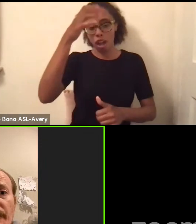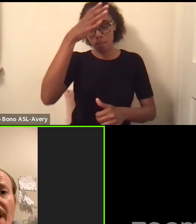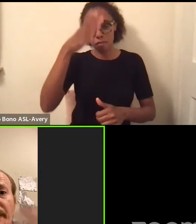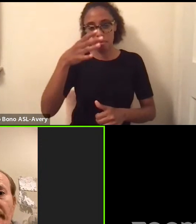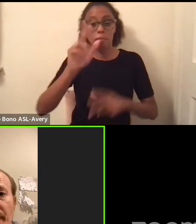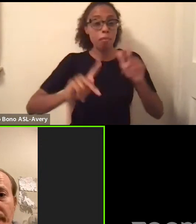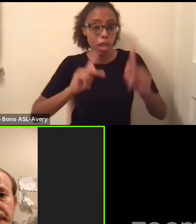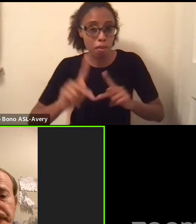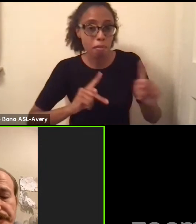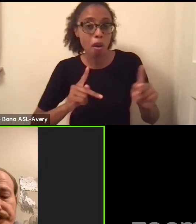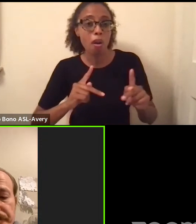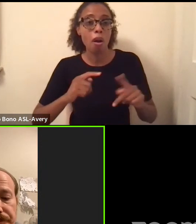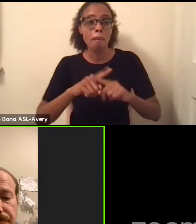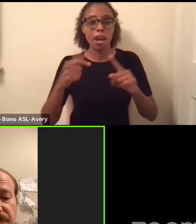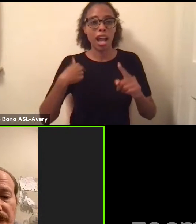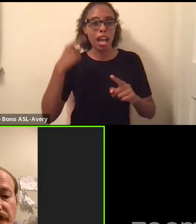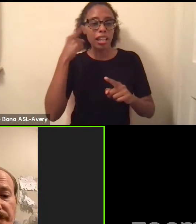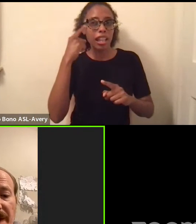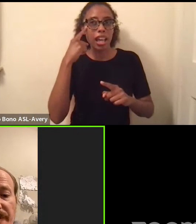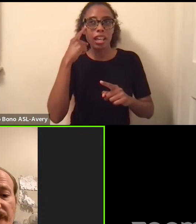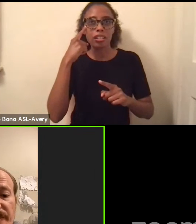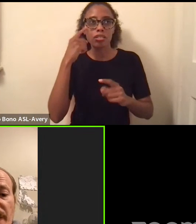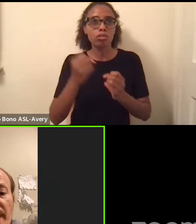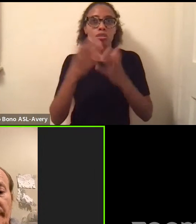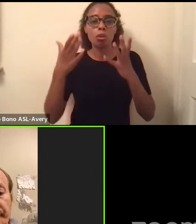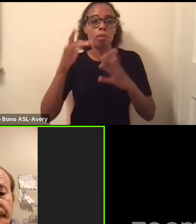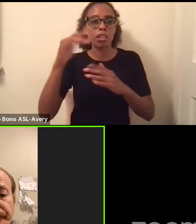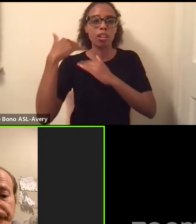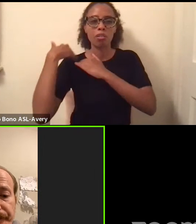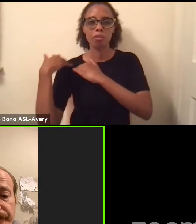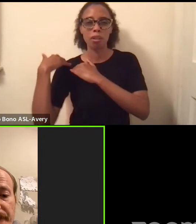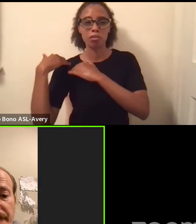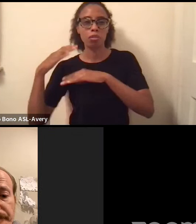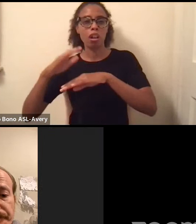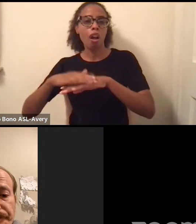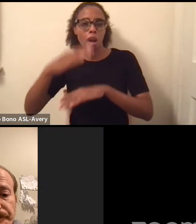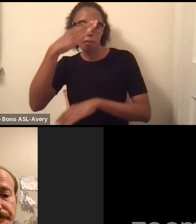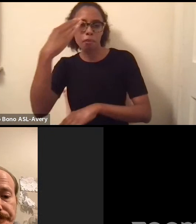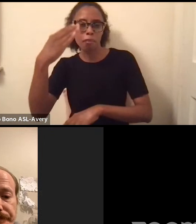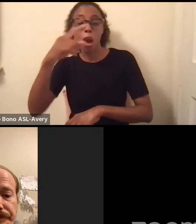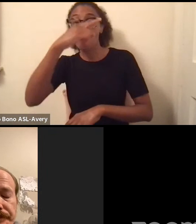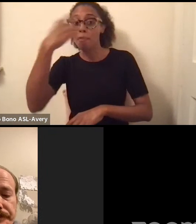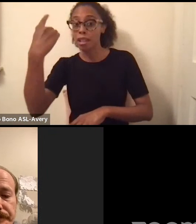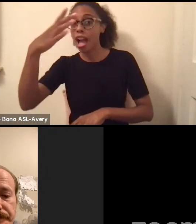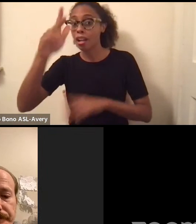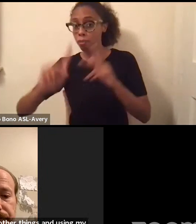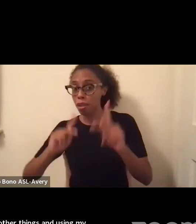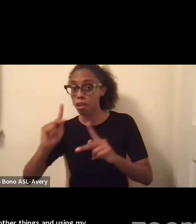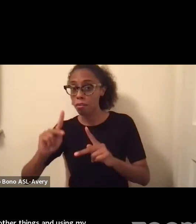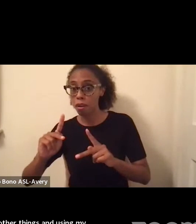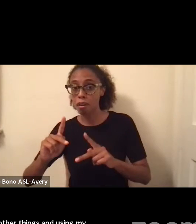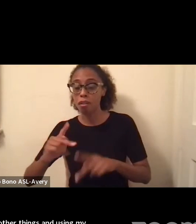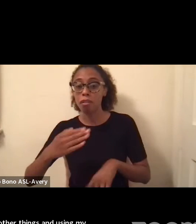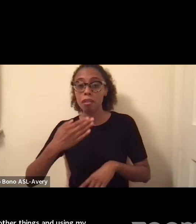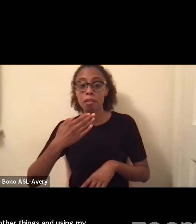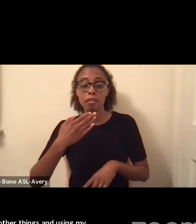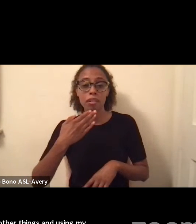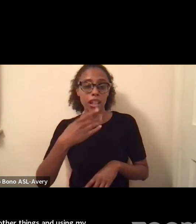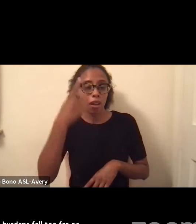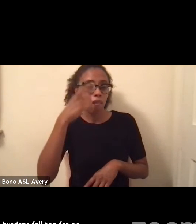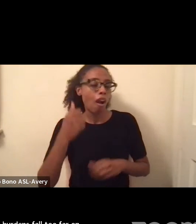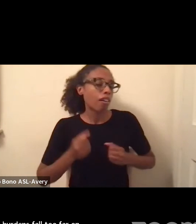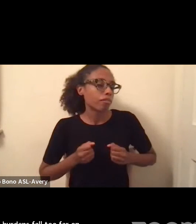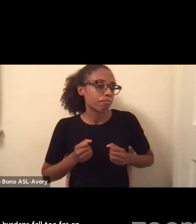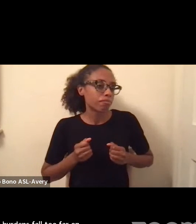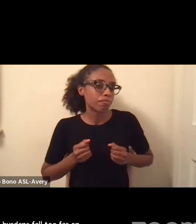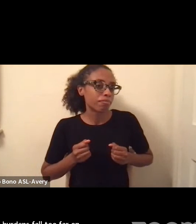far on Black people. So thank you for letting me share that. Thank you. Thank you. And since I'm